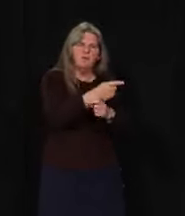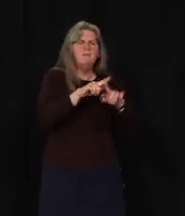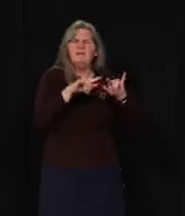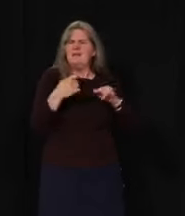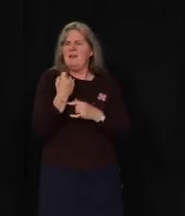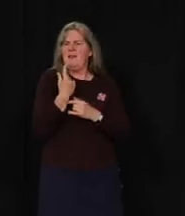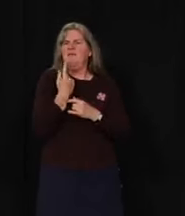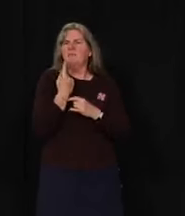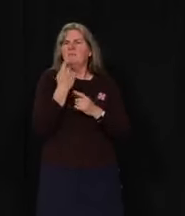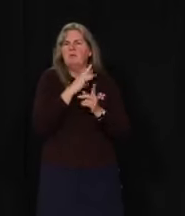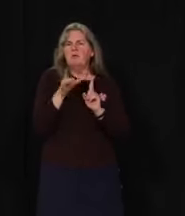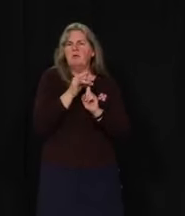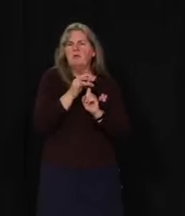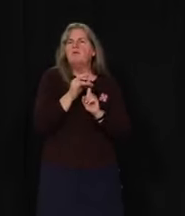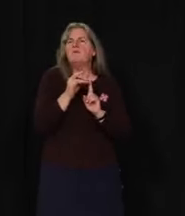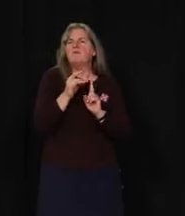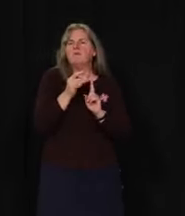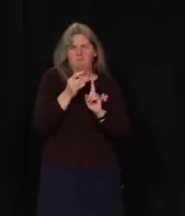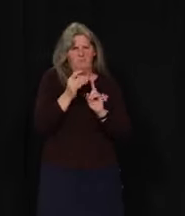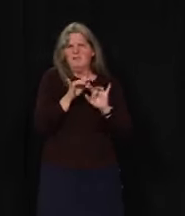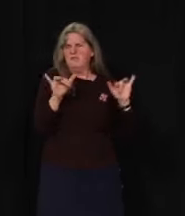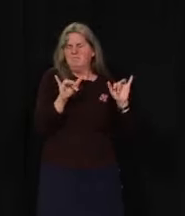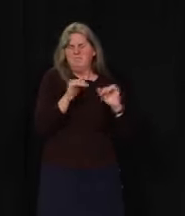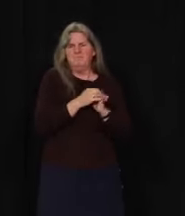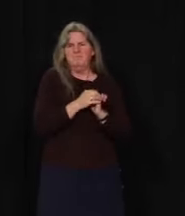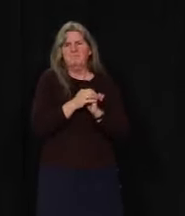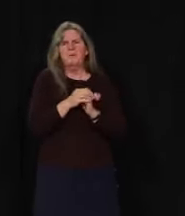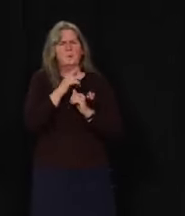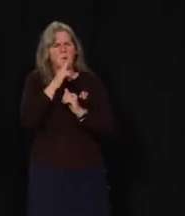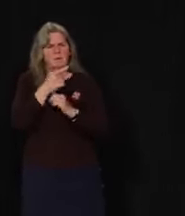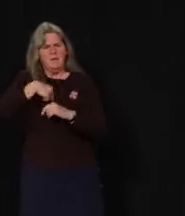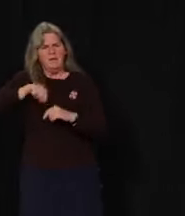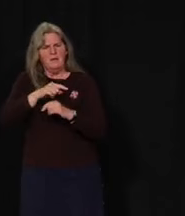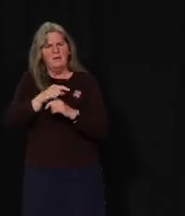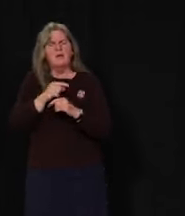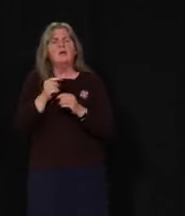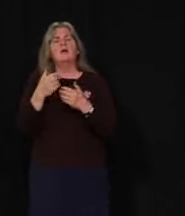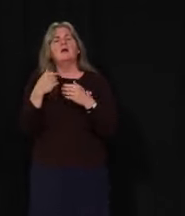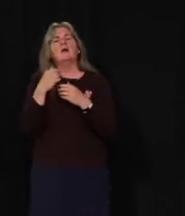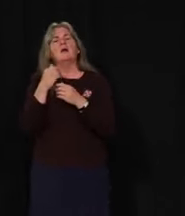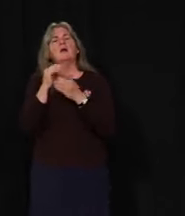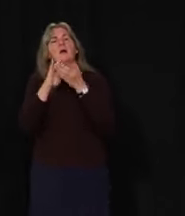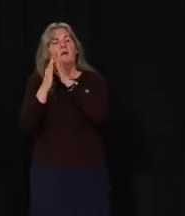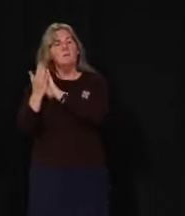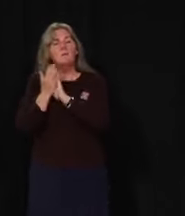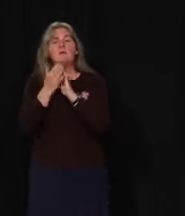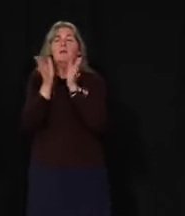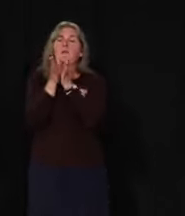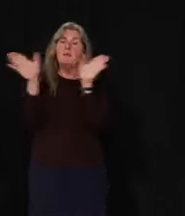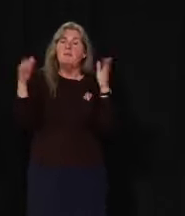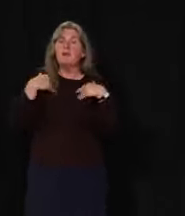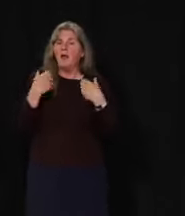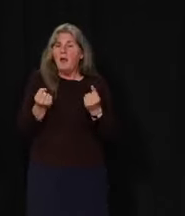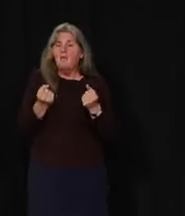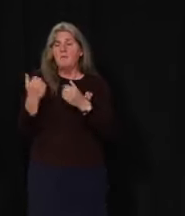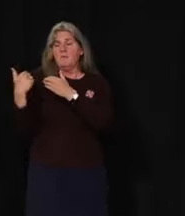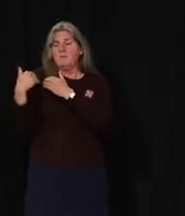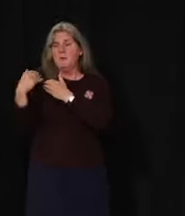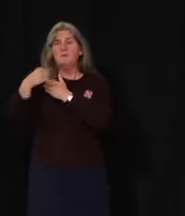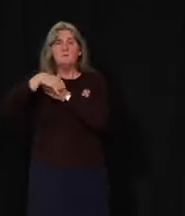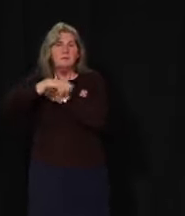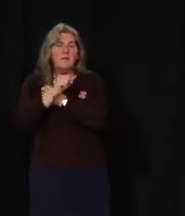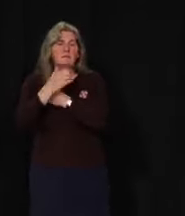public, governments, and public health. So what is your part in this adventure, and what can we commit to?